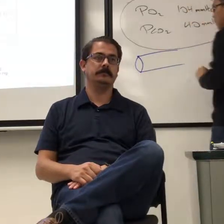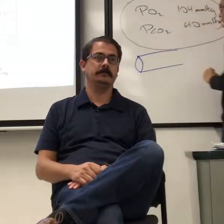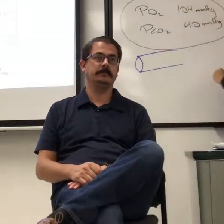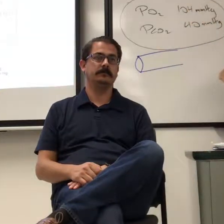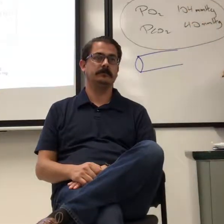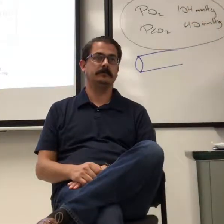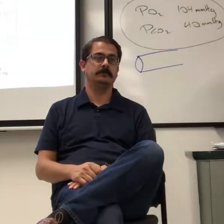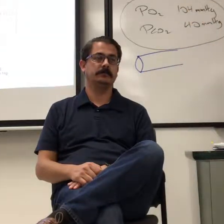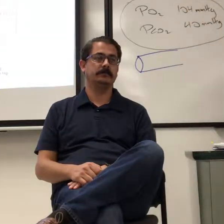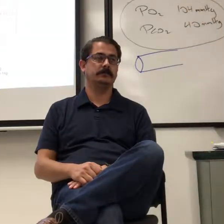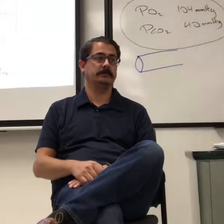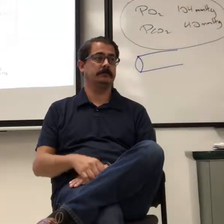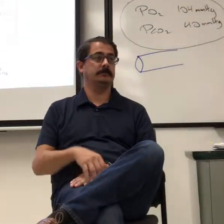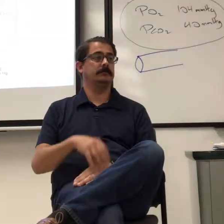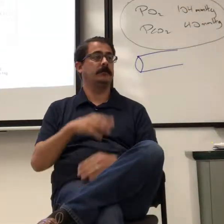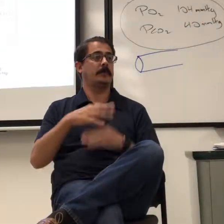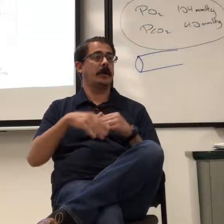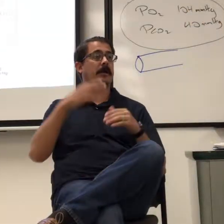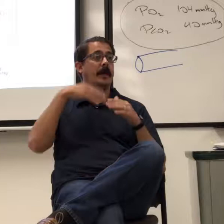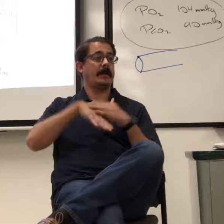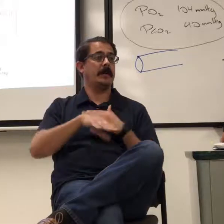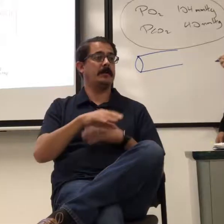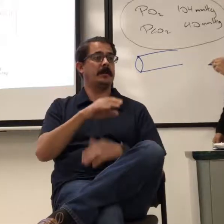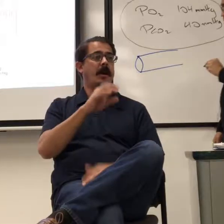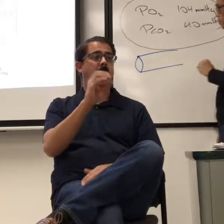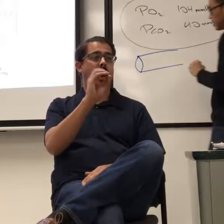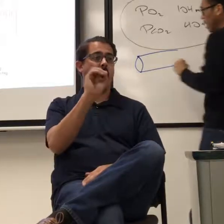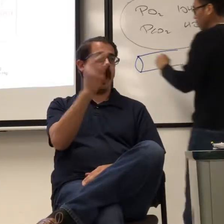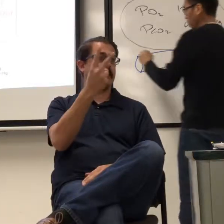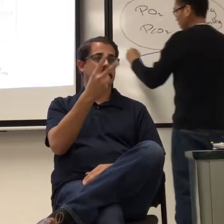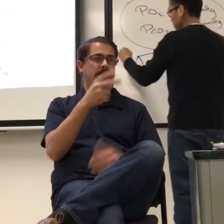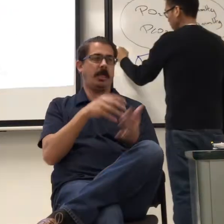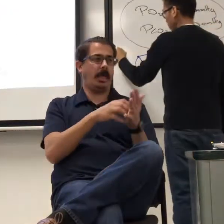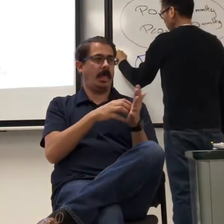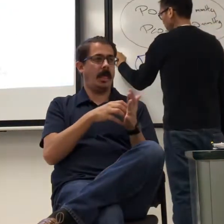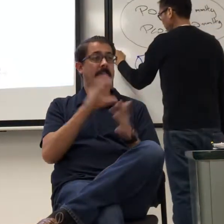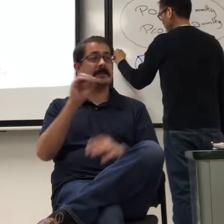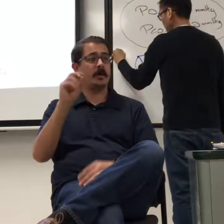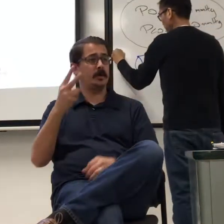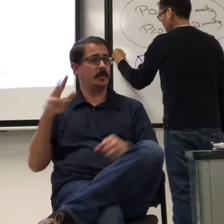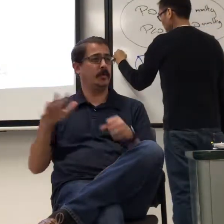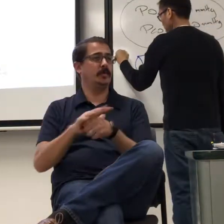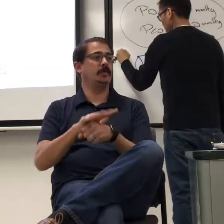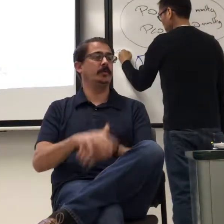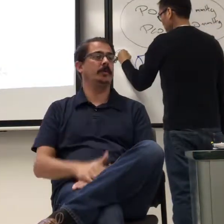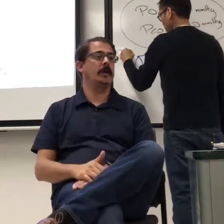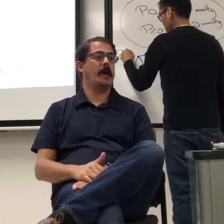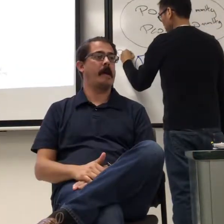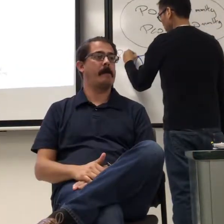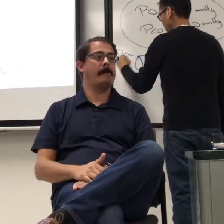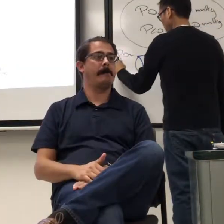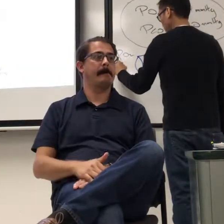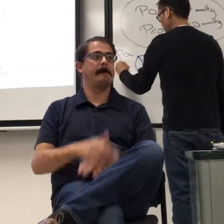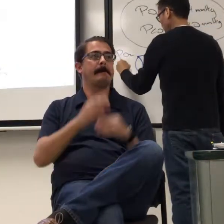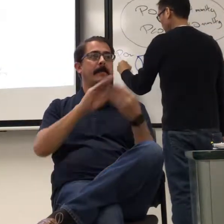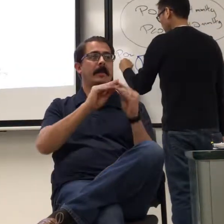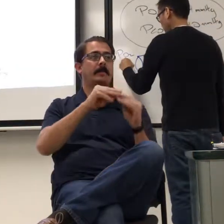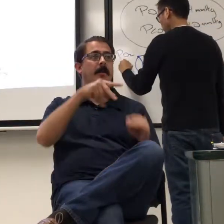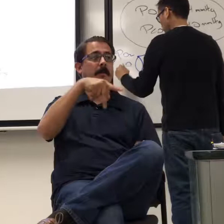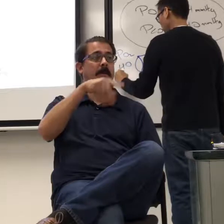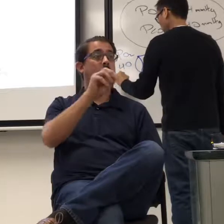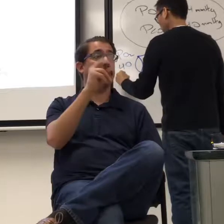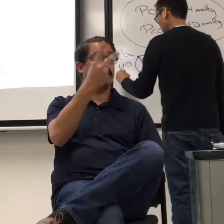It's oxygen poor and CO2 rich. Now, the numbers I want to give you for that is PO2 40,